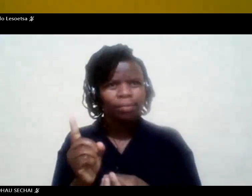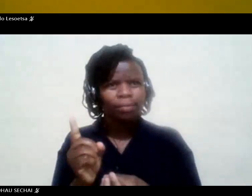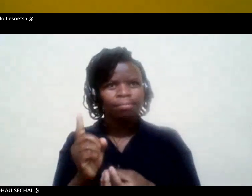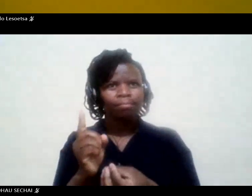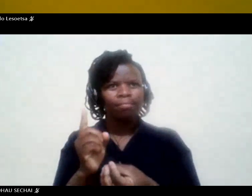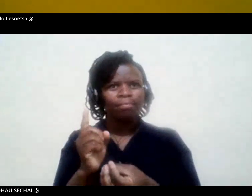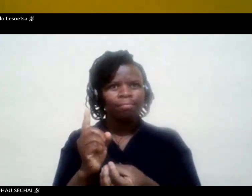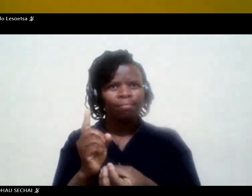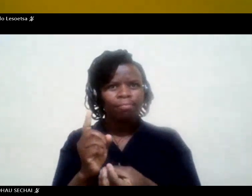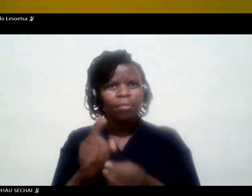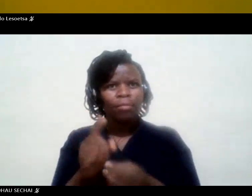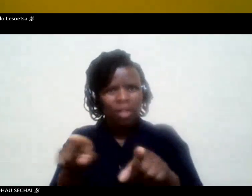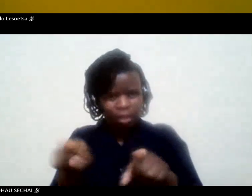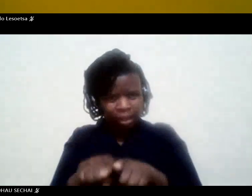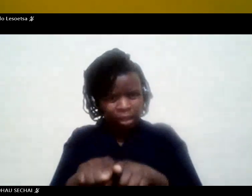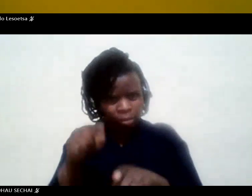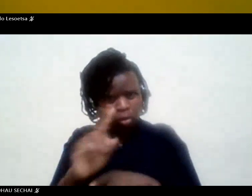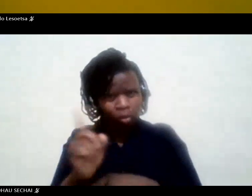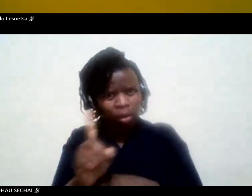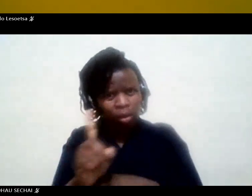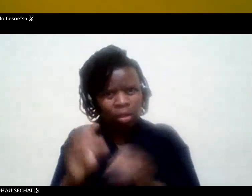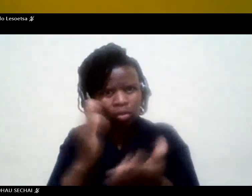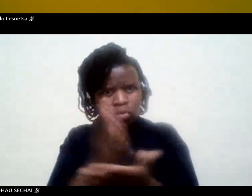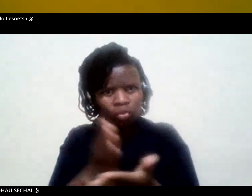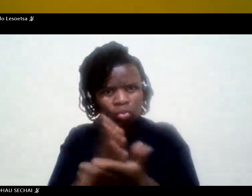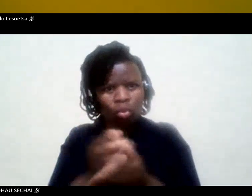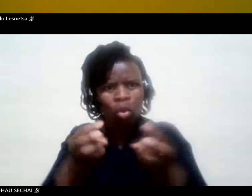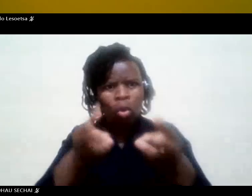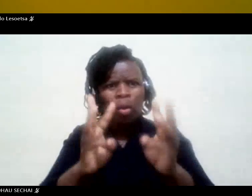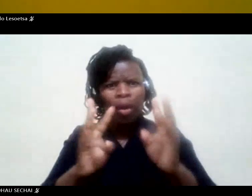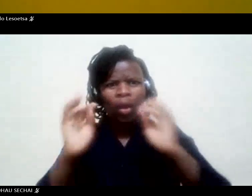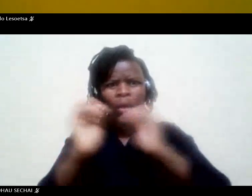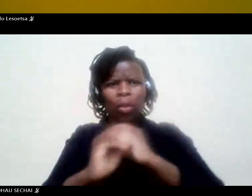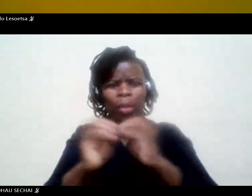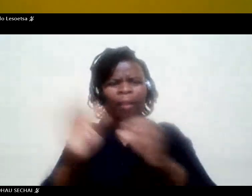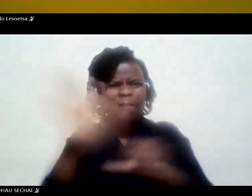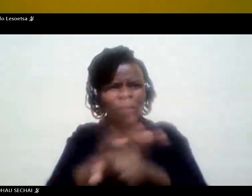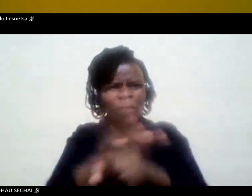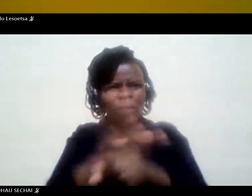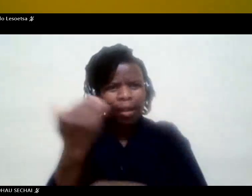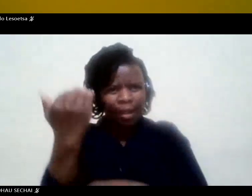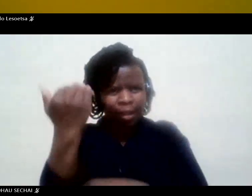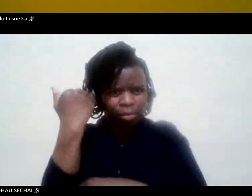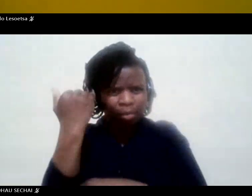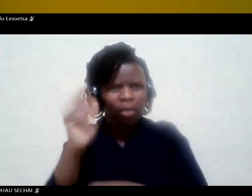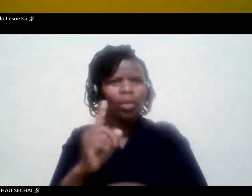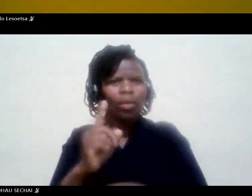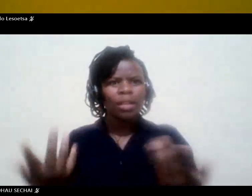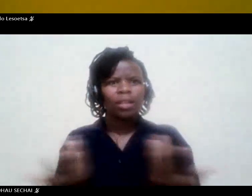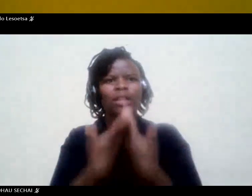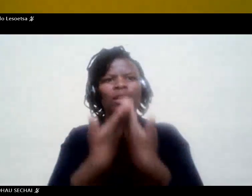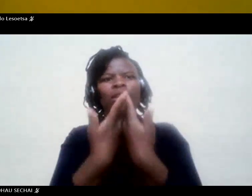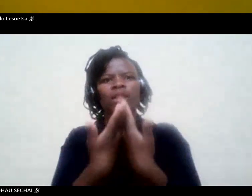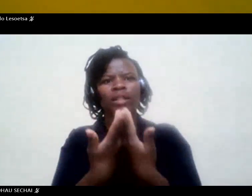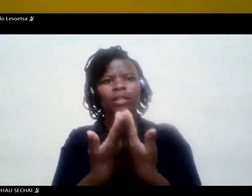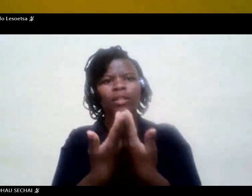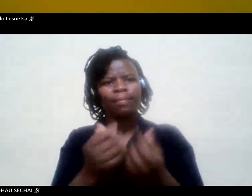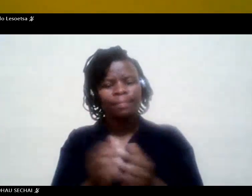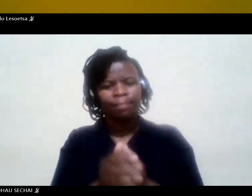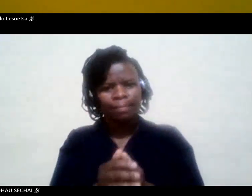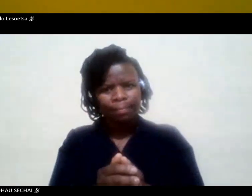does not in any way represent the full experience of challenges which persons with disabilities is. So I don't go into